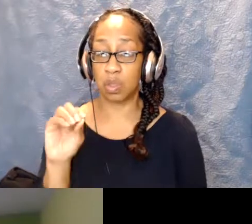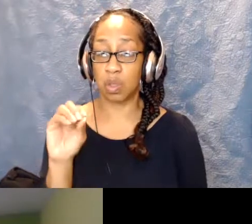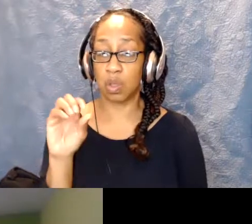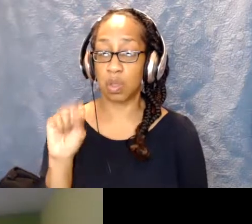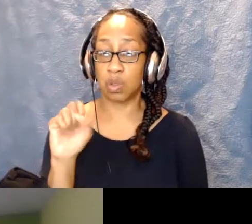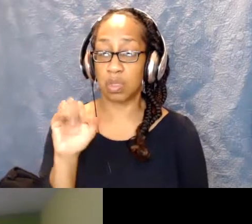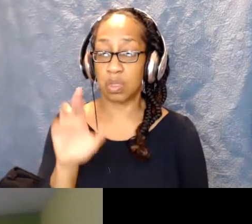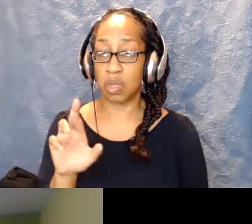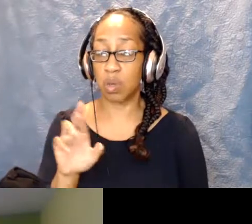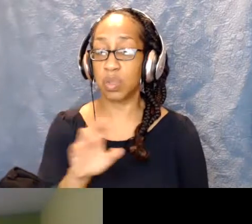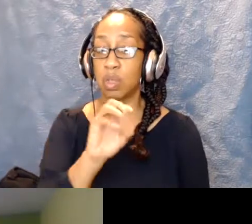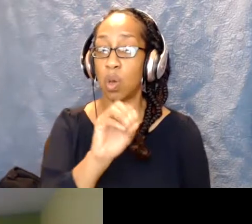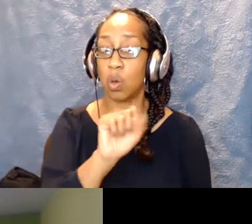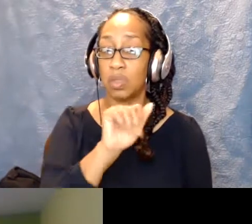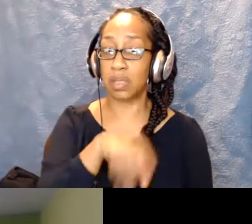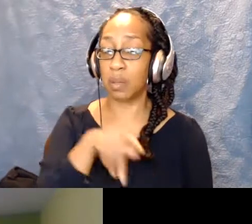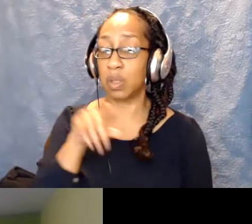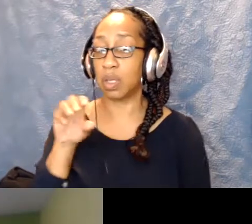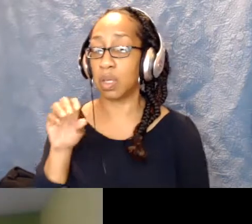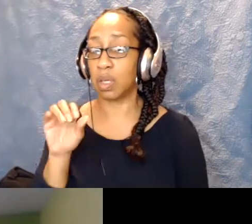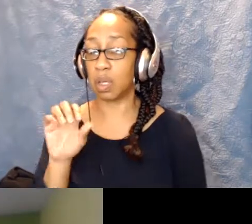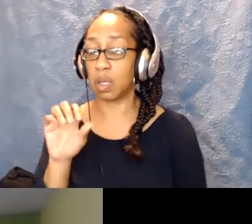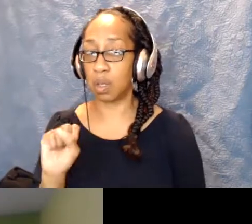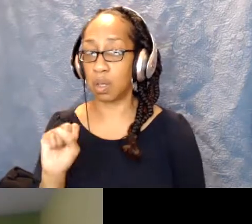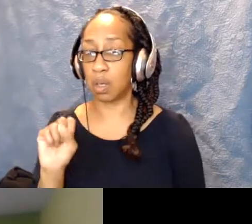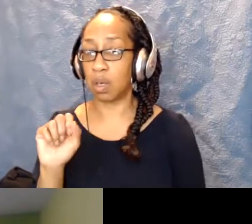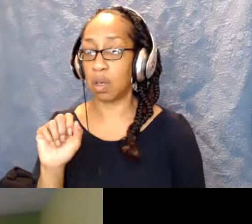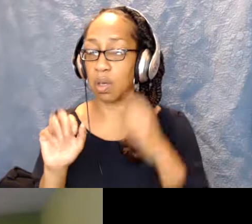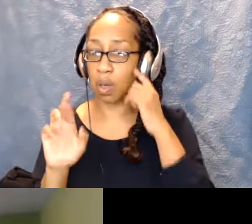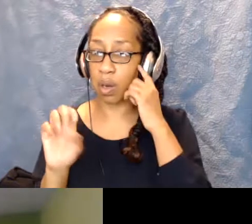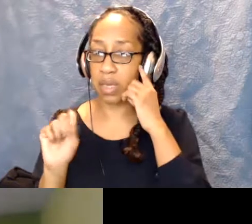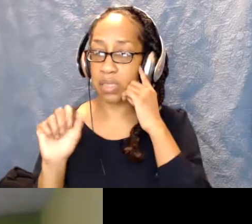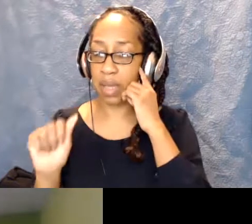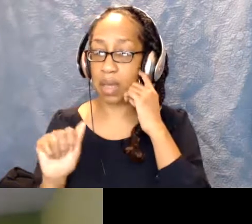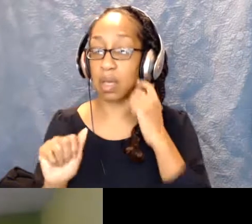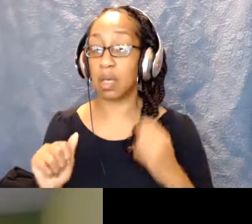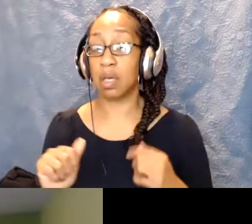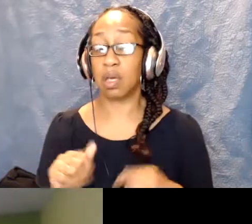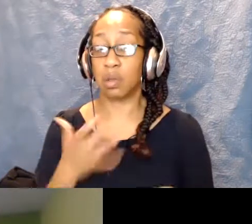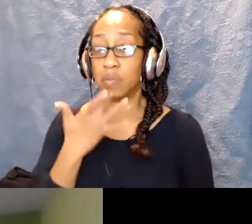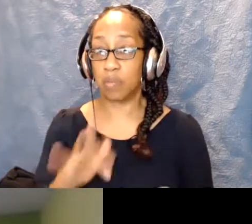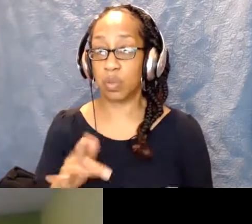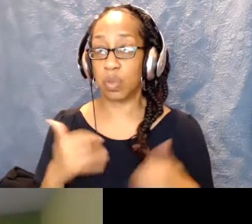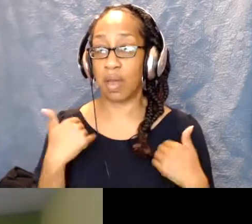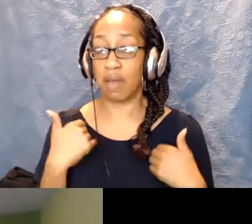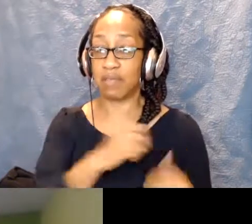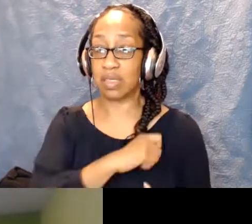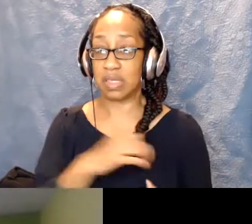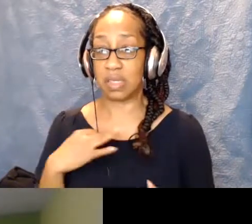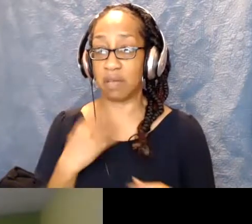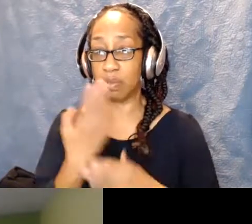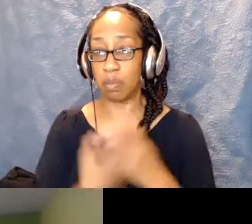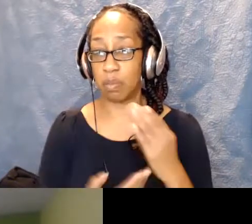OSEP and RSA, we're fortunate. We have a transition steering committee, which is made up of staff from both offices. And we